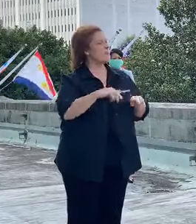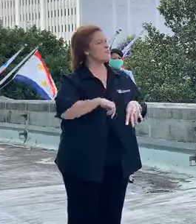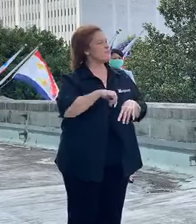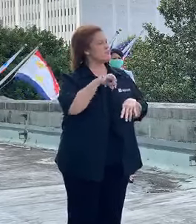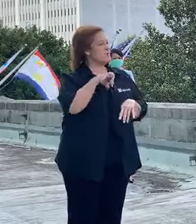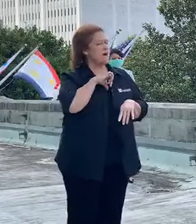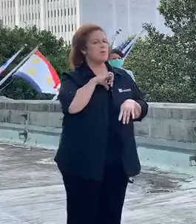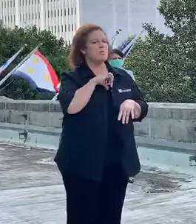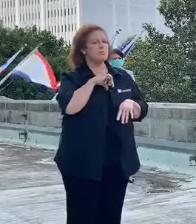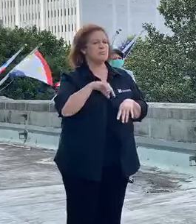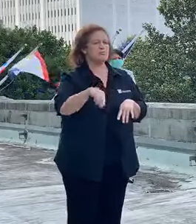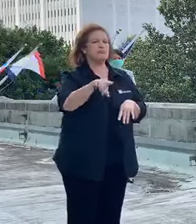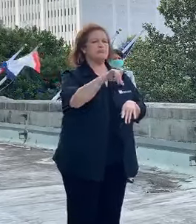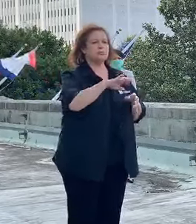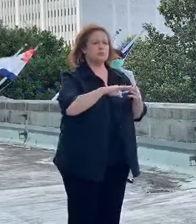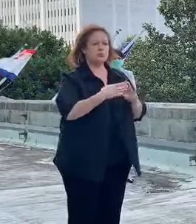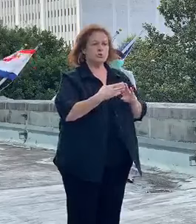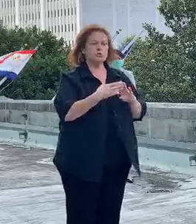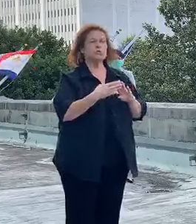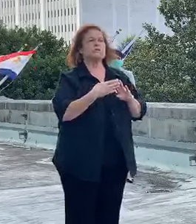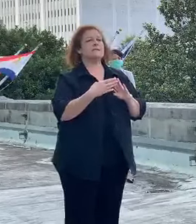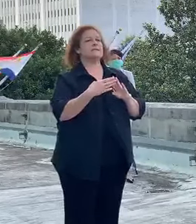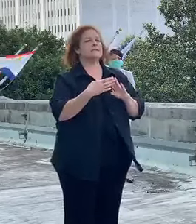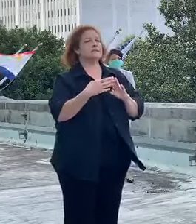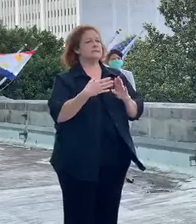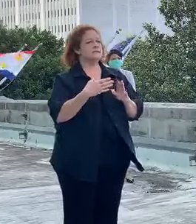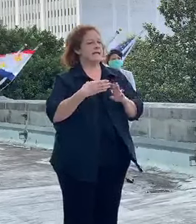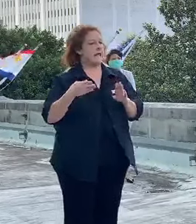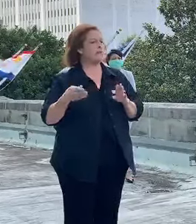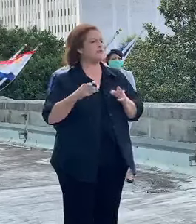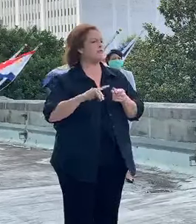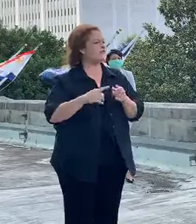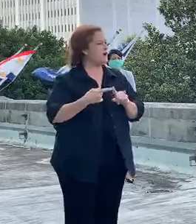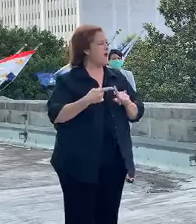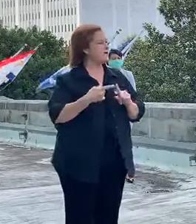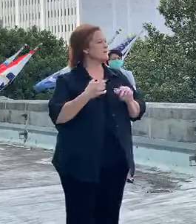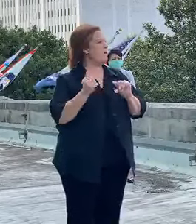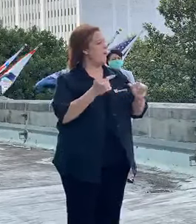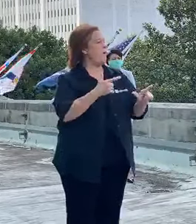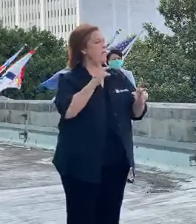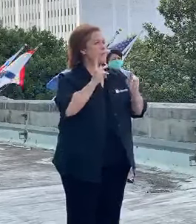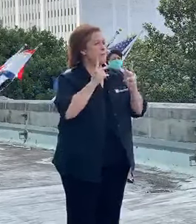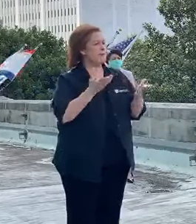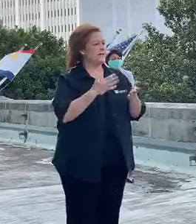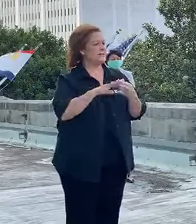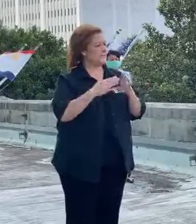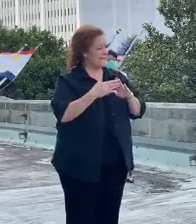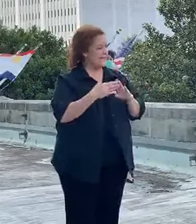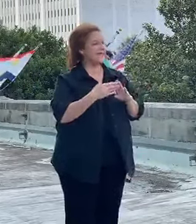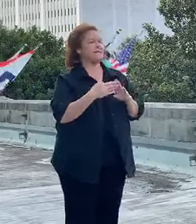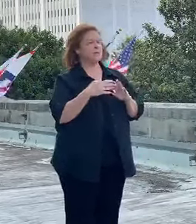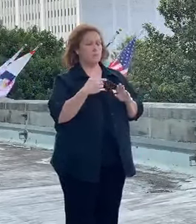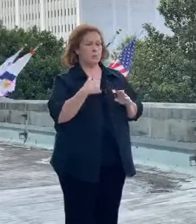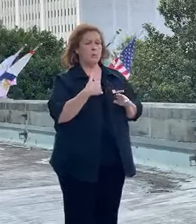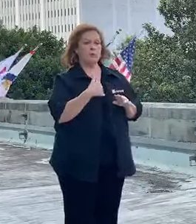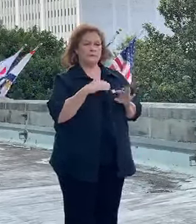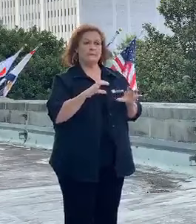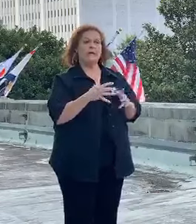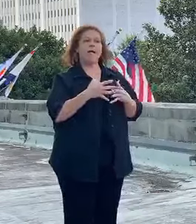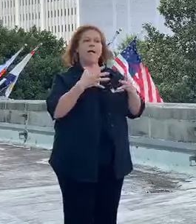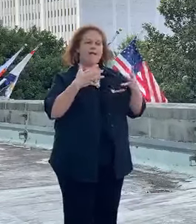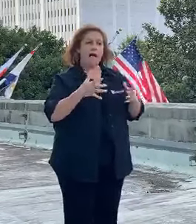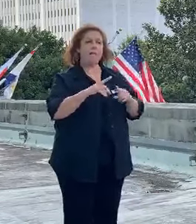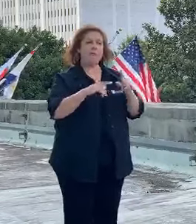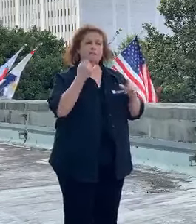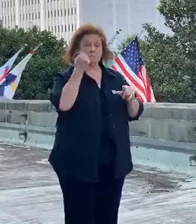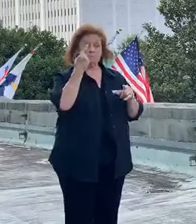community, my neighbors, my friends, and every resident of this city. We've come a long way, but we have a long way to